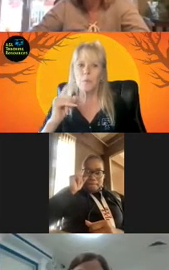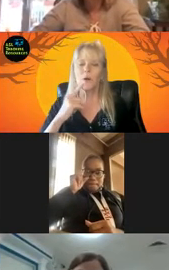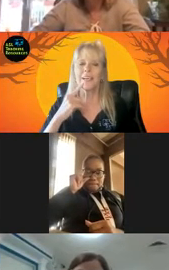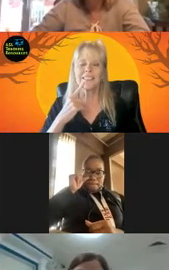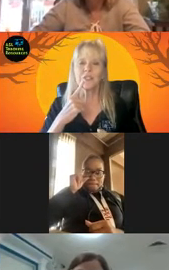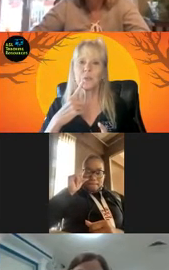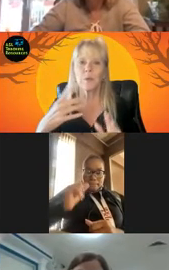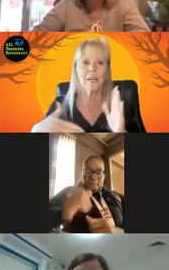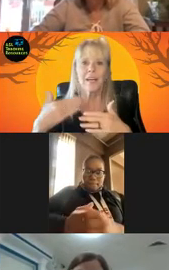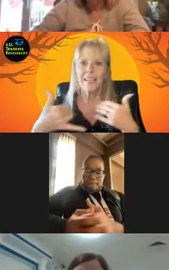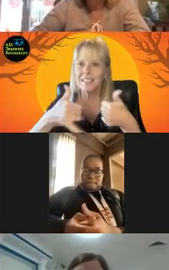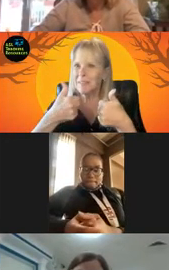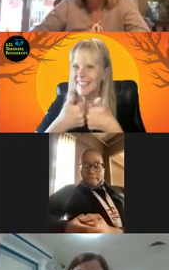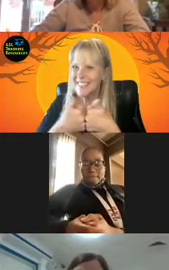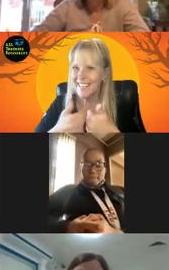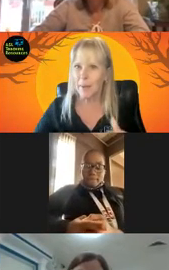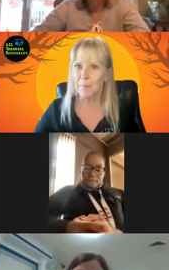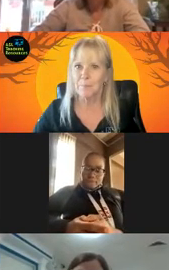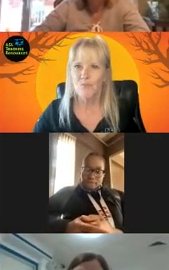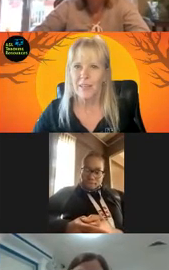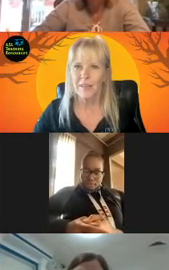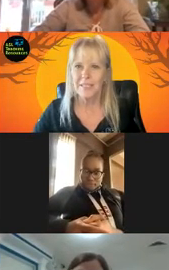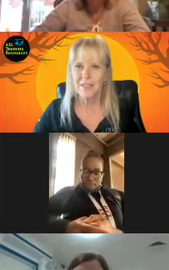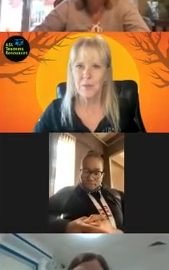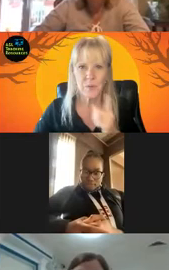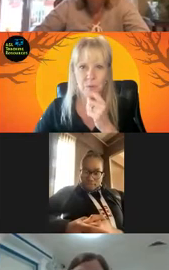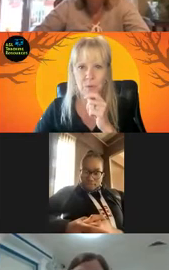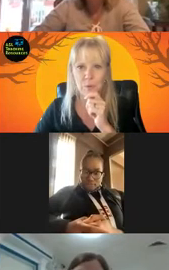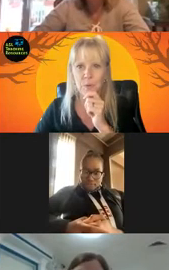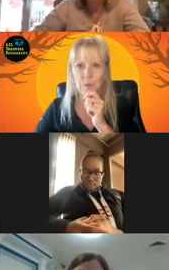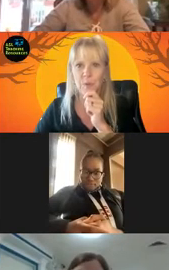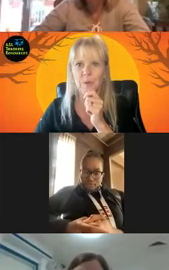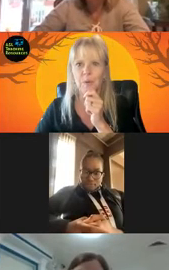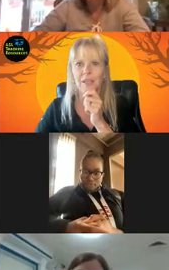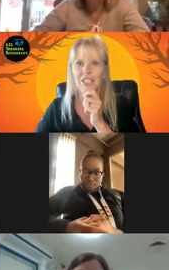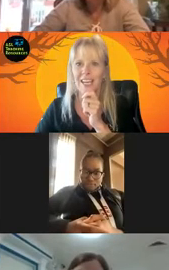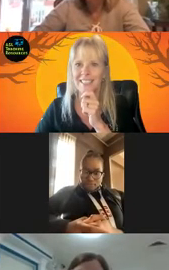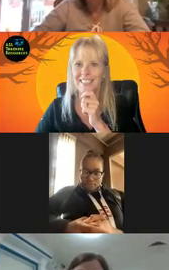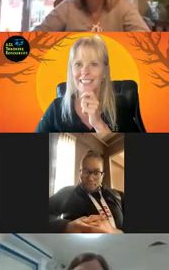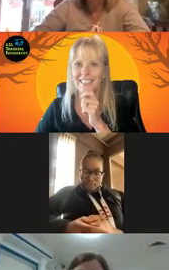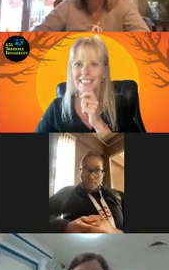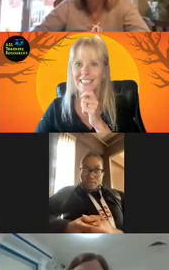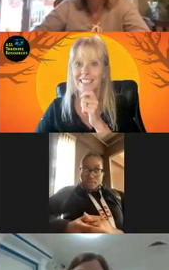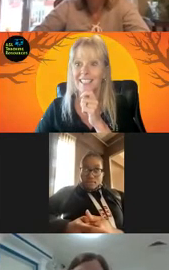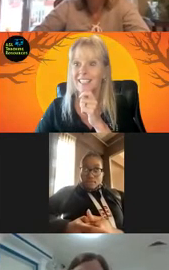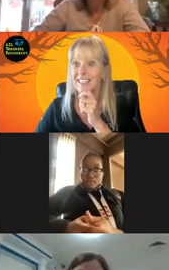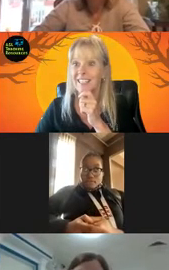pick someone to get to play this game. Let me see who. Jess.